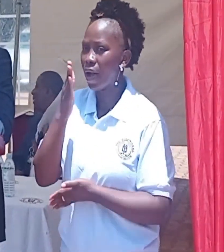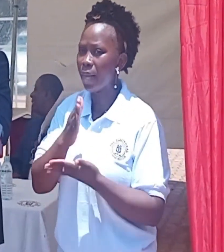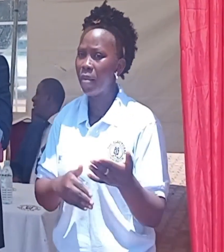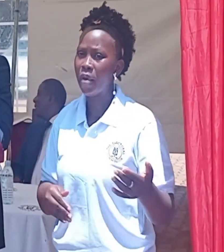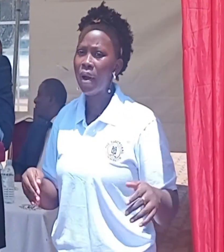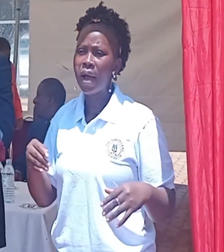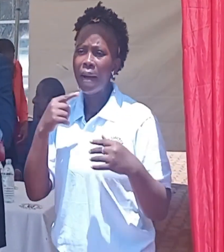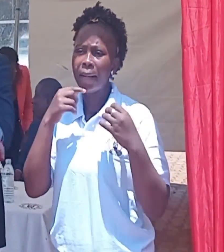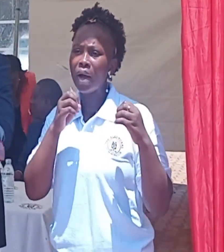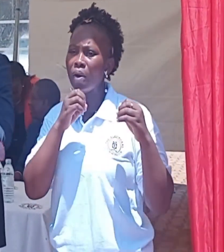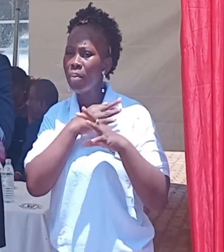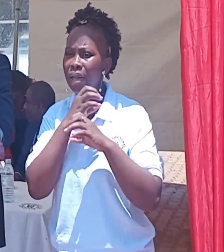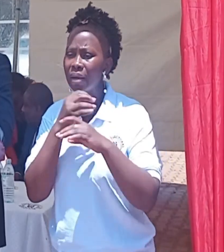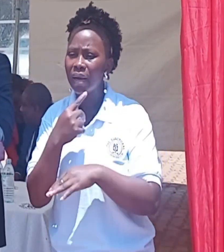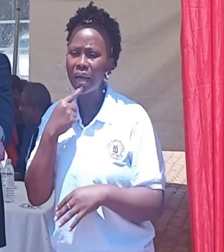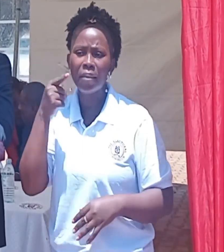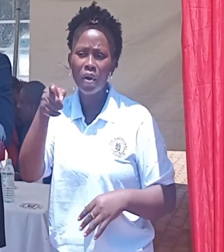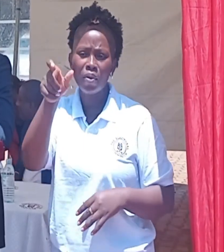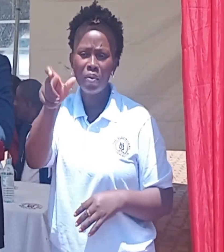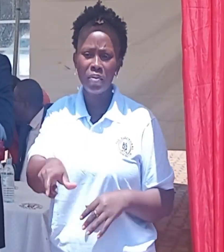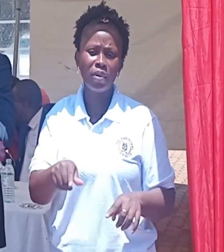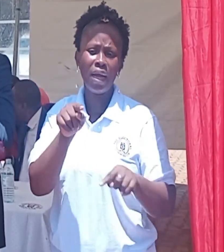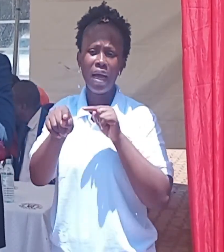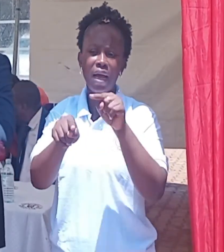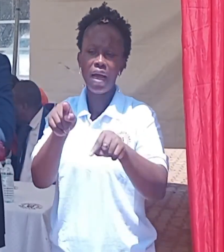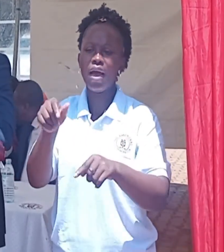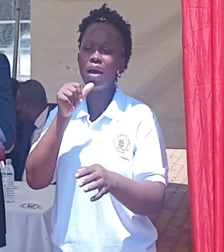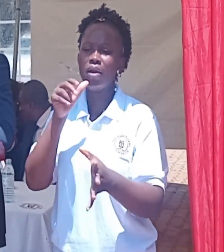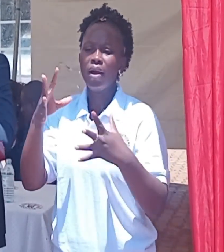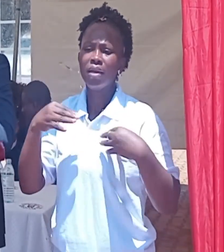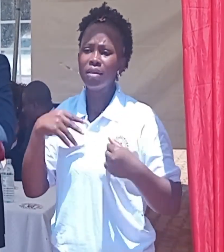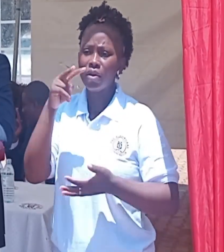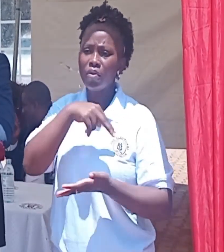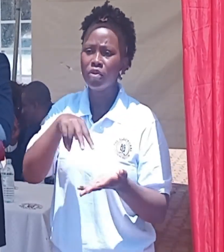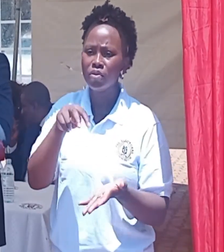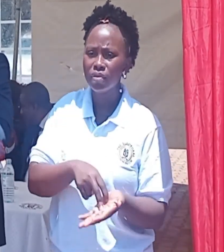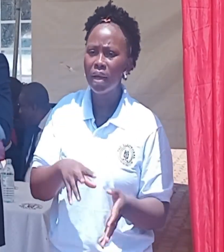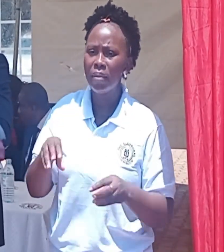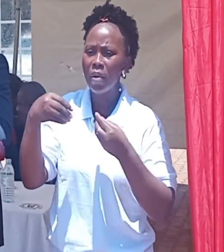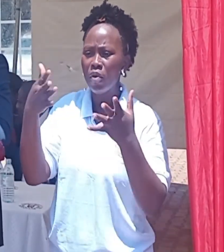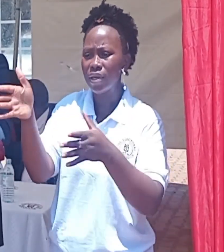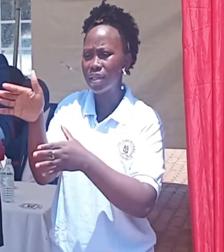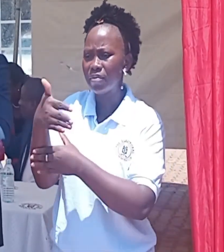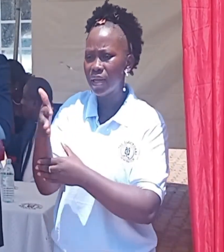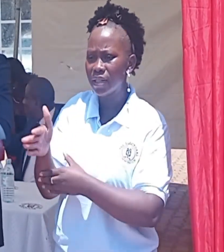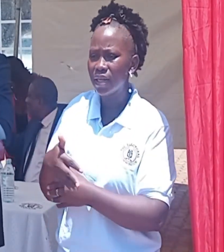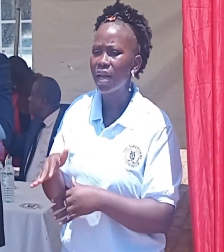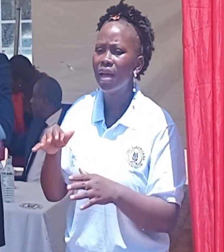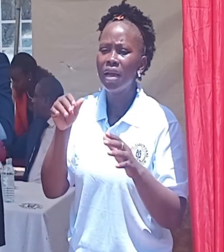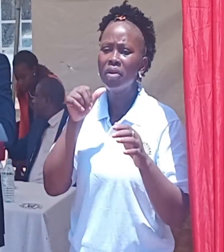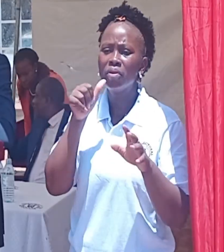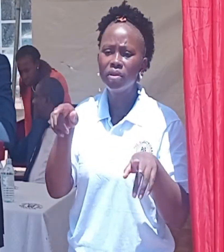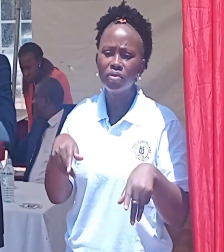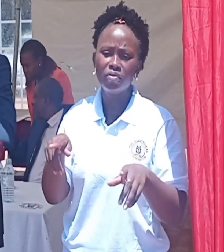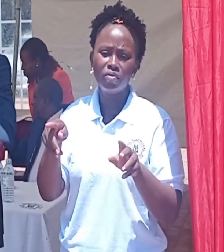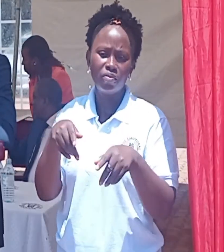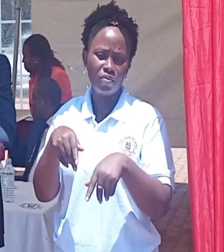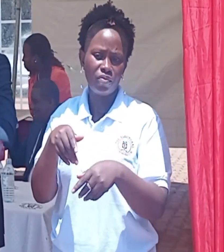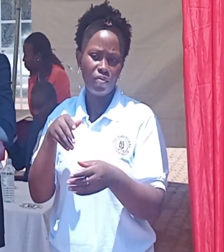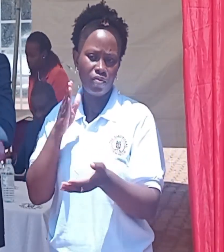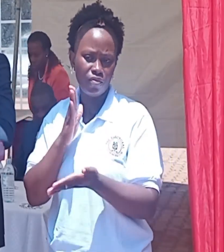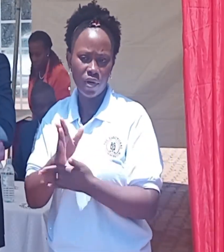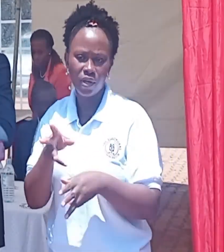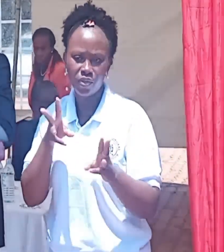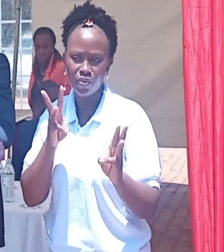nti gundi tiyandibadde asunsulwamu, tibandibadde bamukwasa ebendera y'ekibiina mu bukyamu. Kati